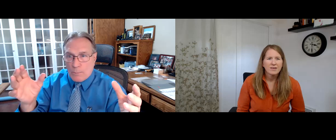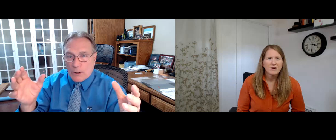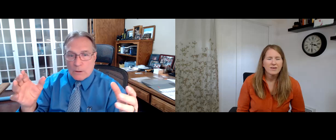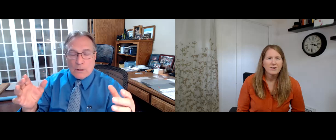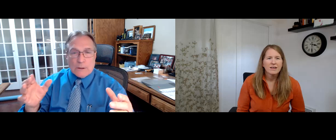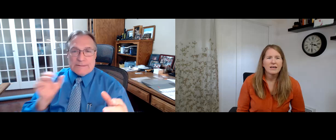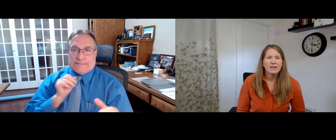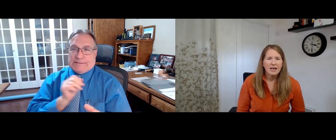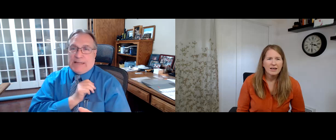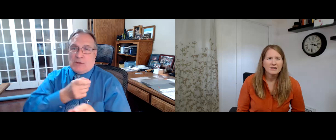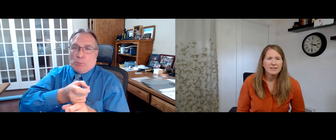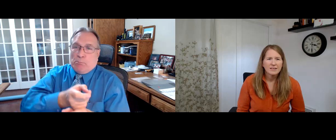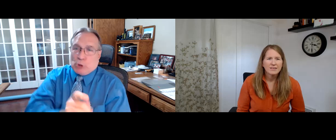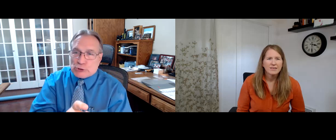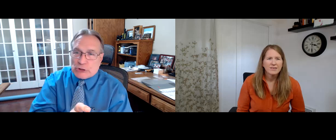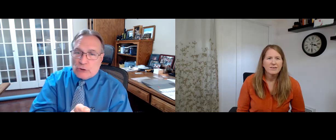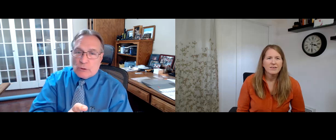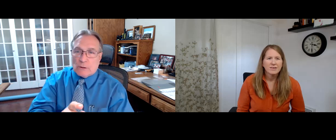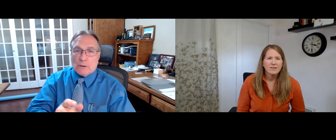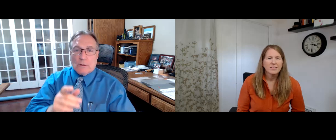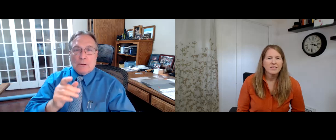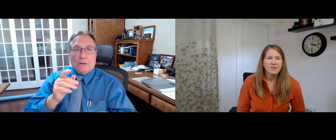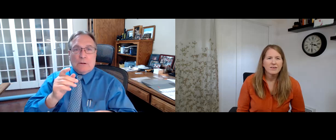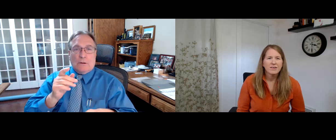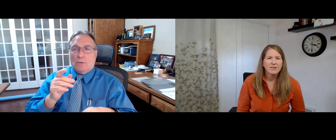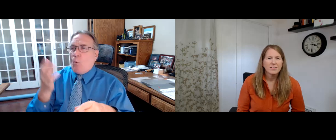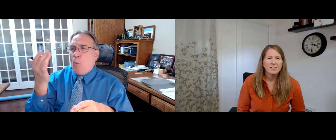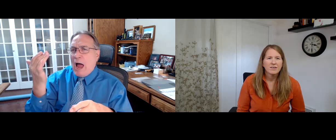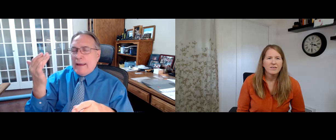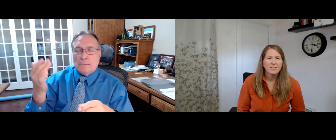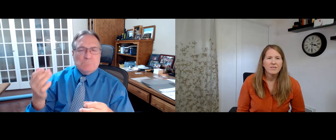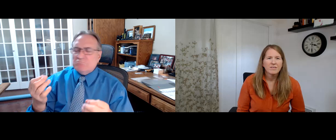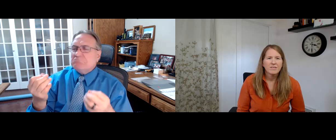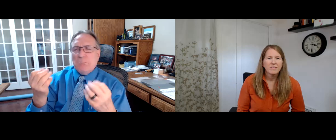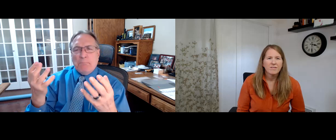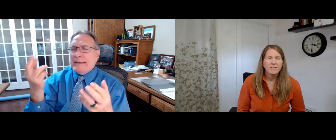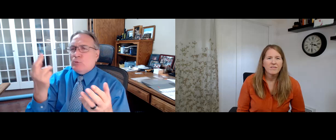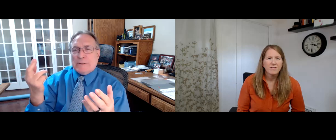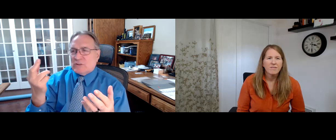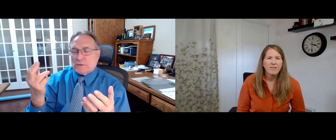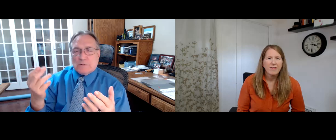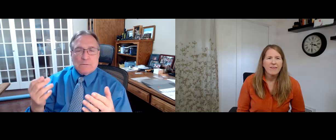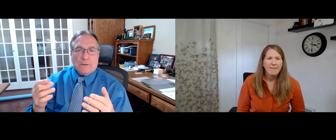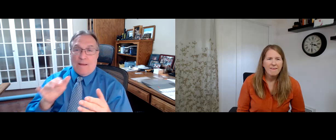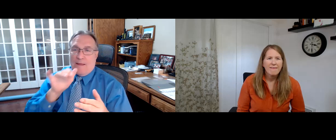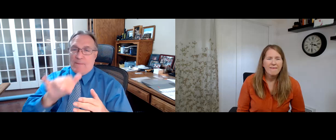horrible. The saints are persecuted. Why? Many reasons.